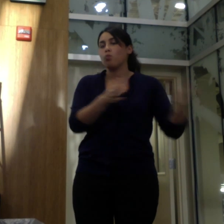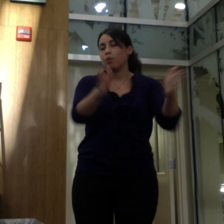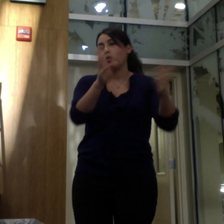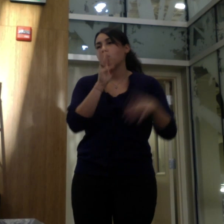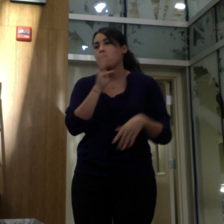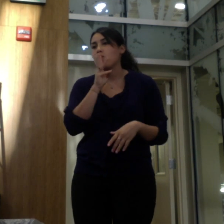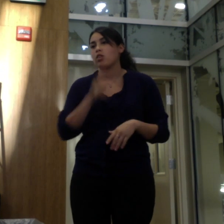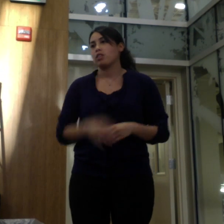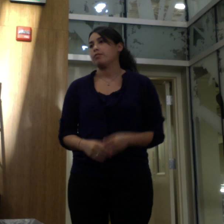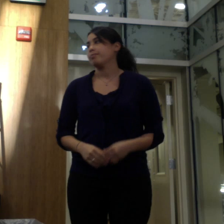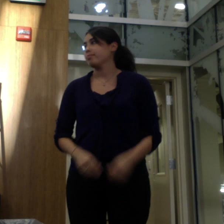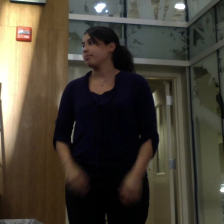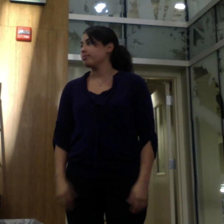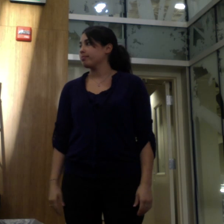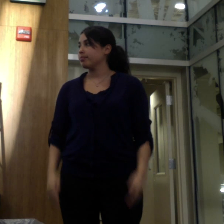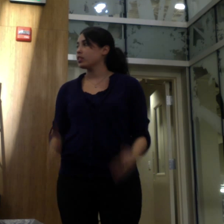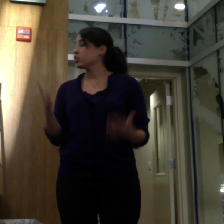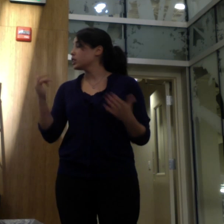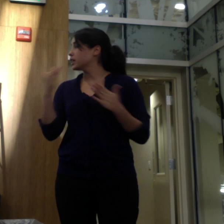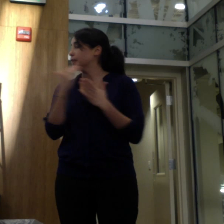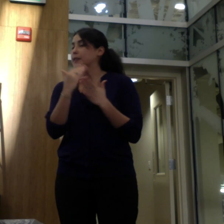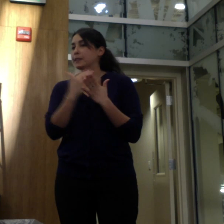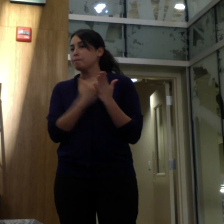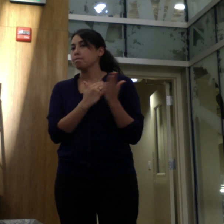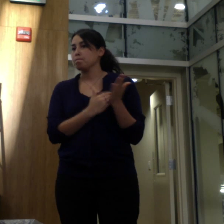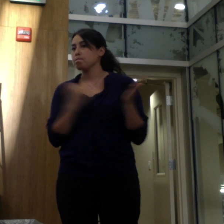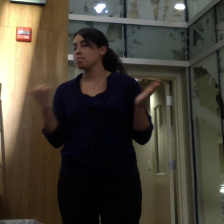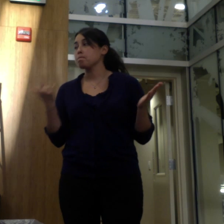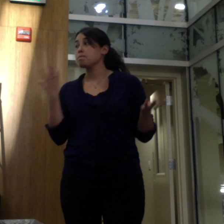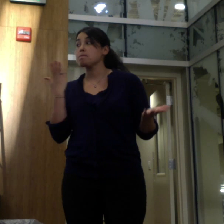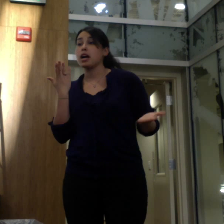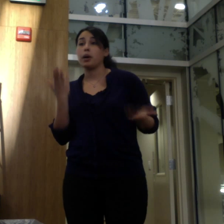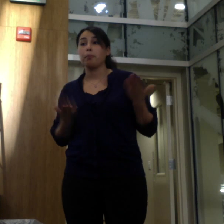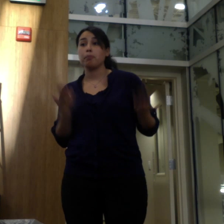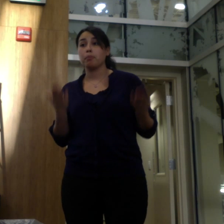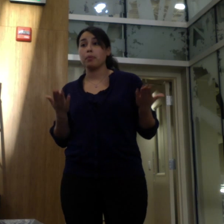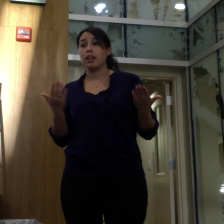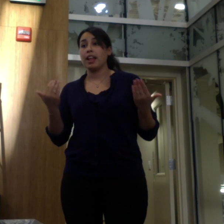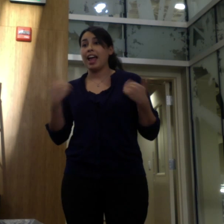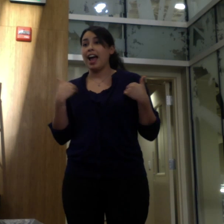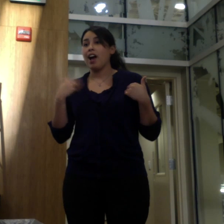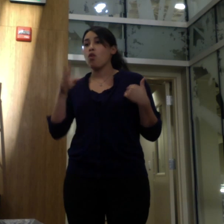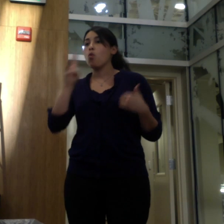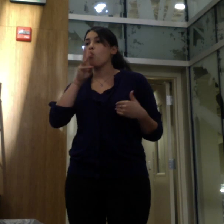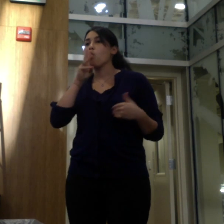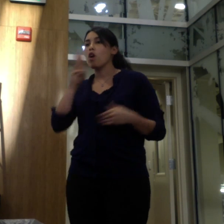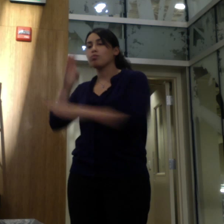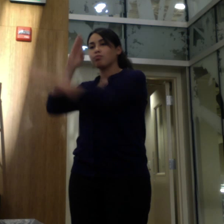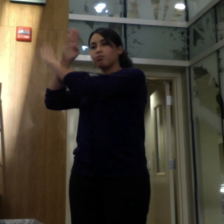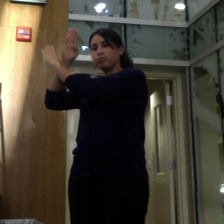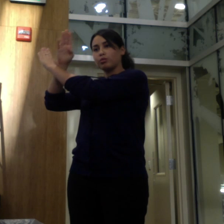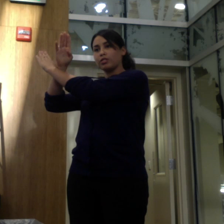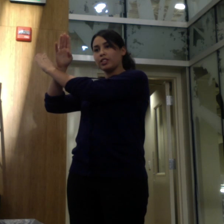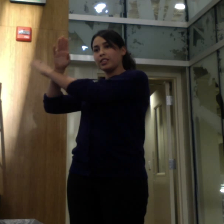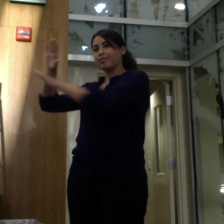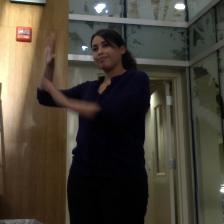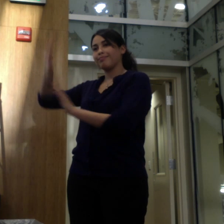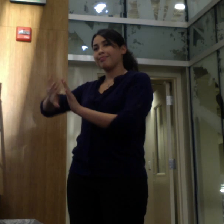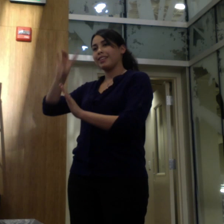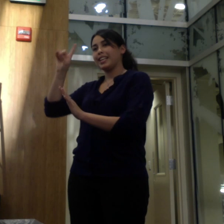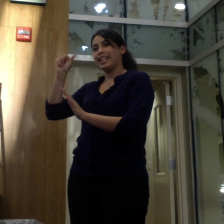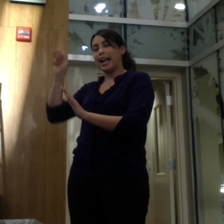Terrorist, civil unrest, chemical, man-made. Maybe there is a dam breach. That could be a little bit of natural